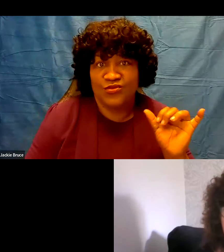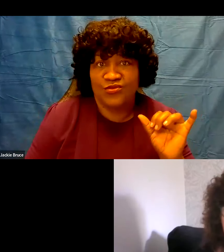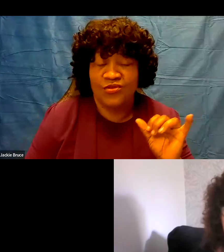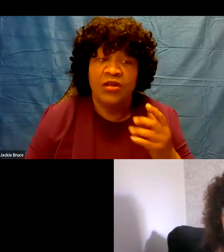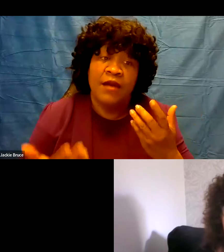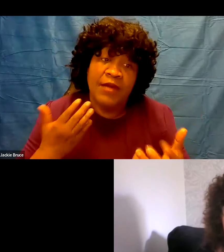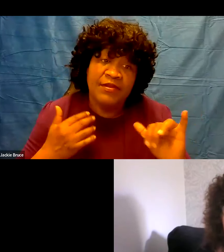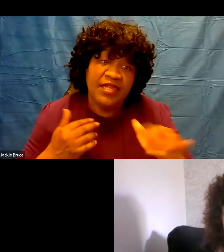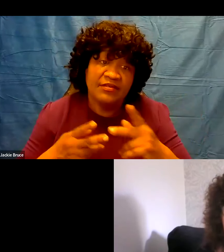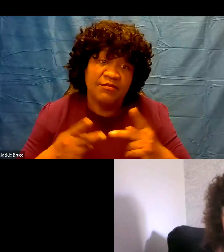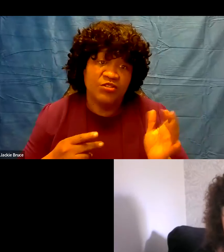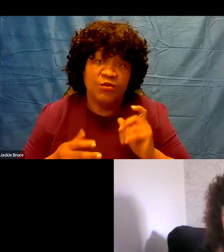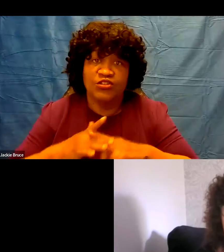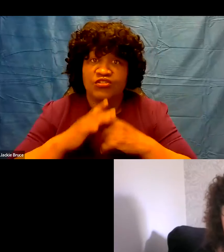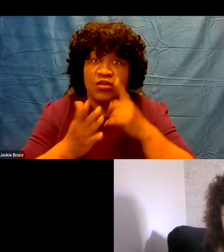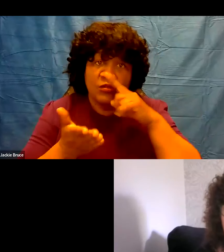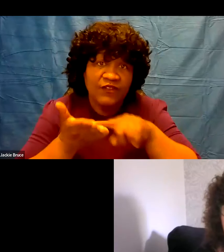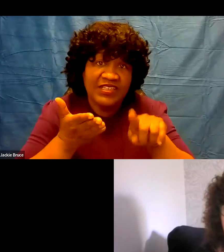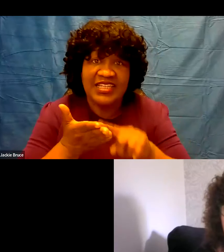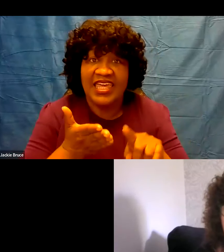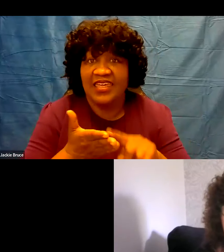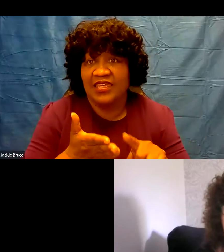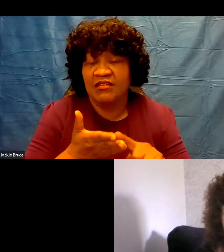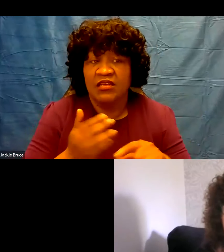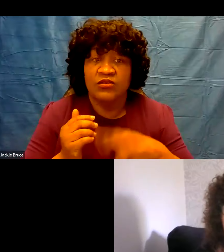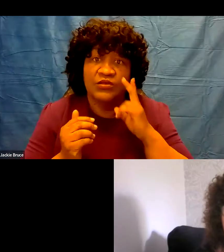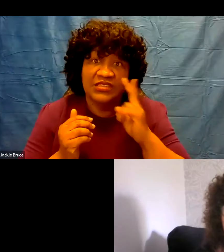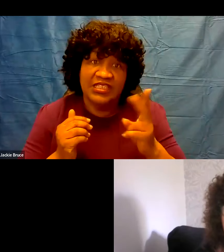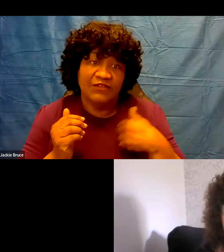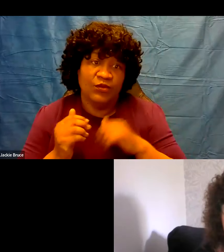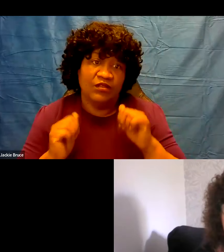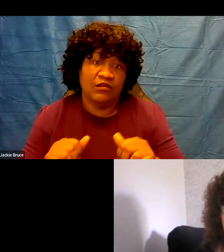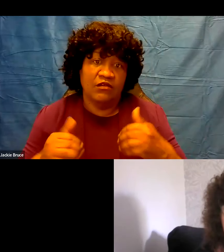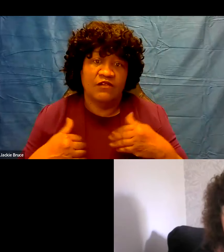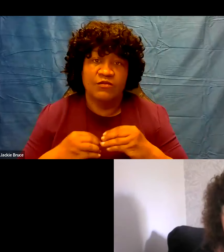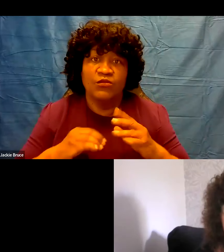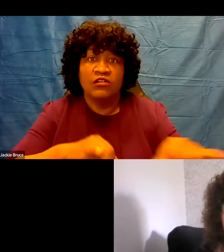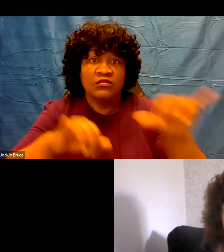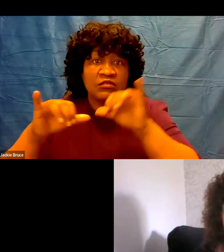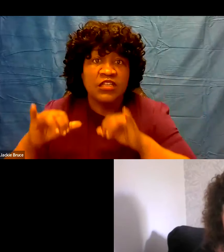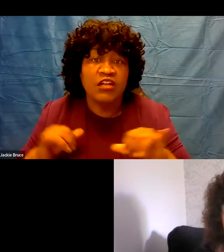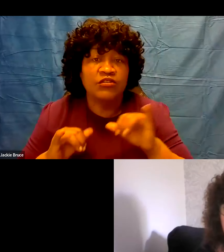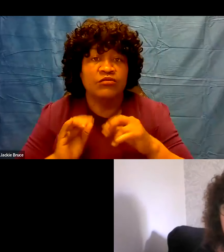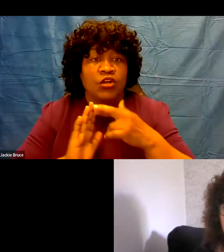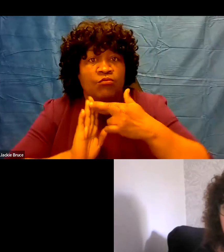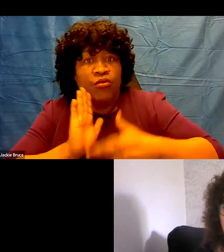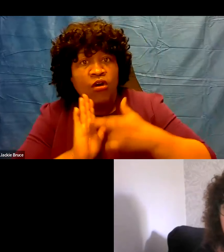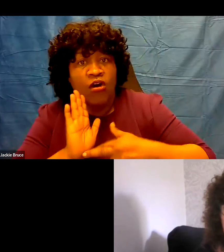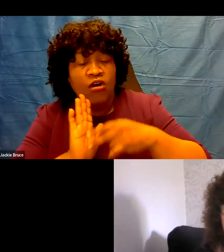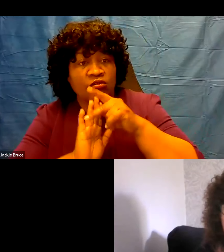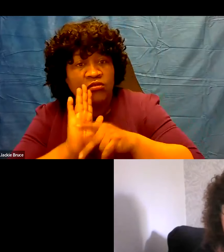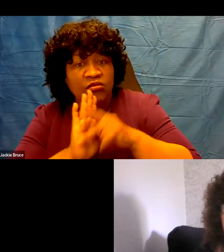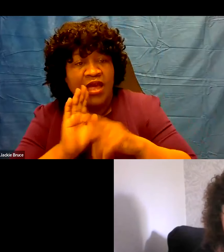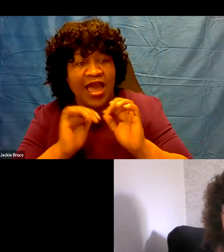a place to go to investigate, to see whether we can have some standard protocols related to how